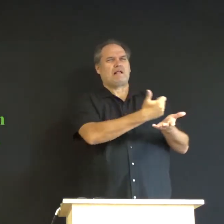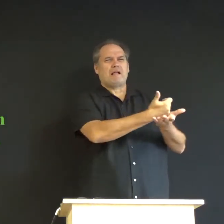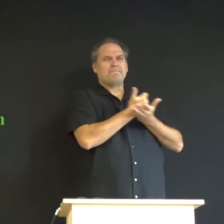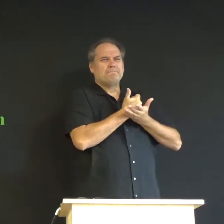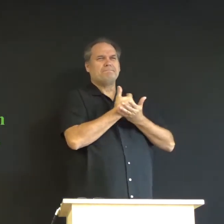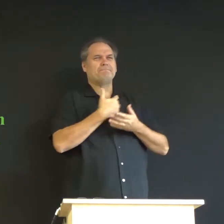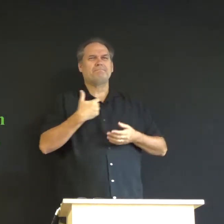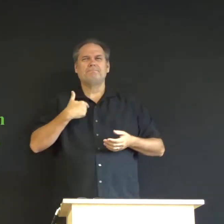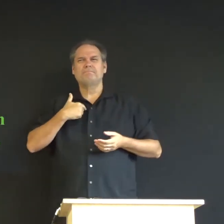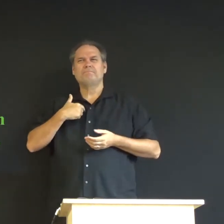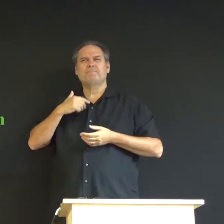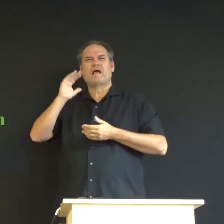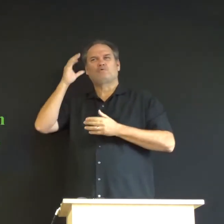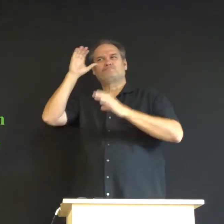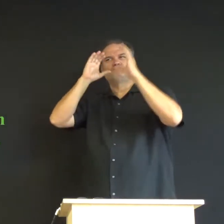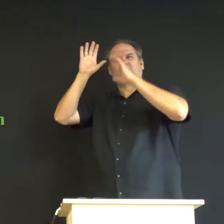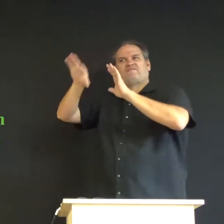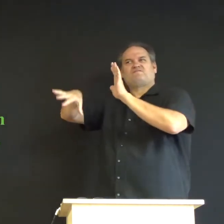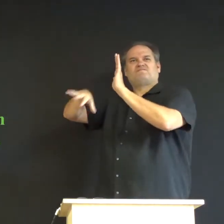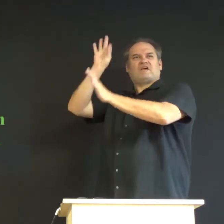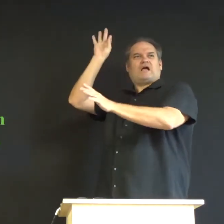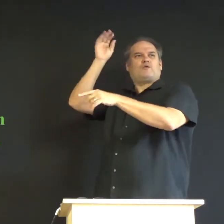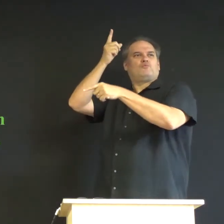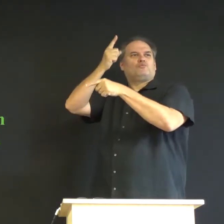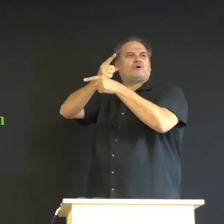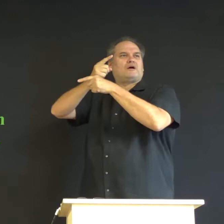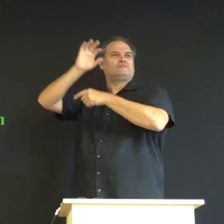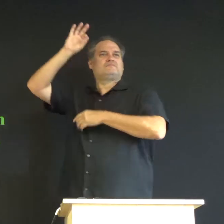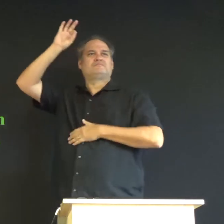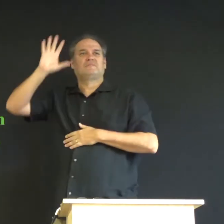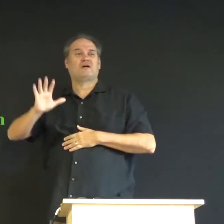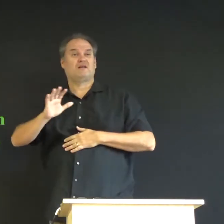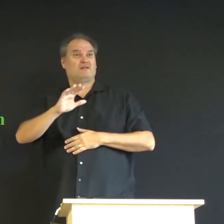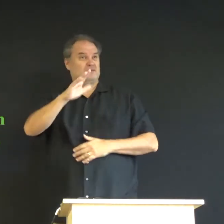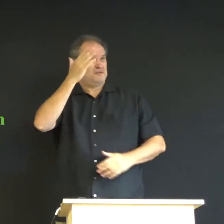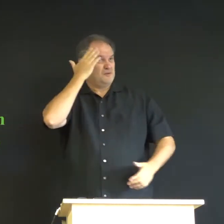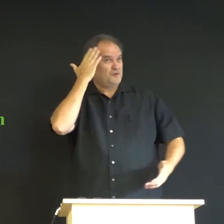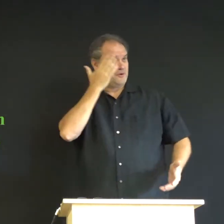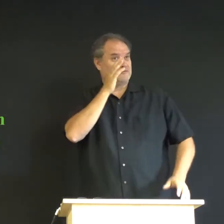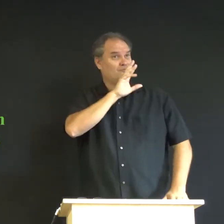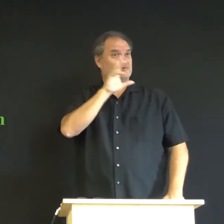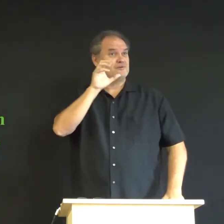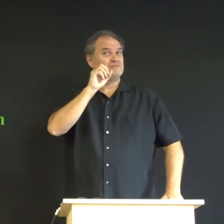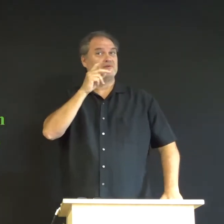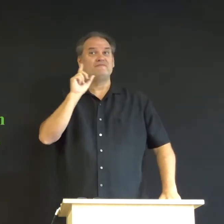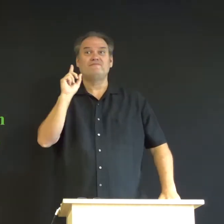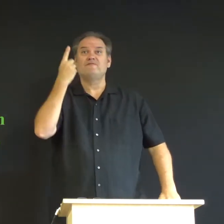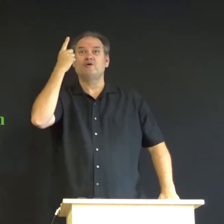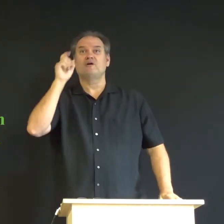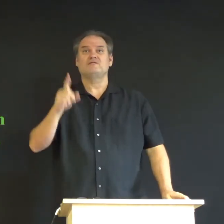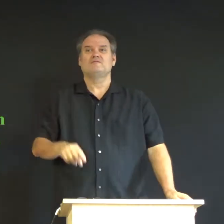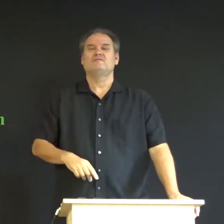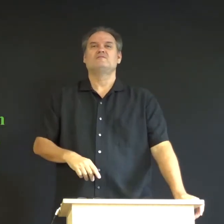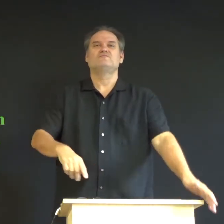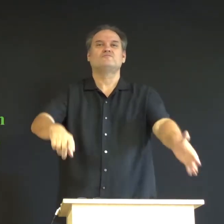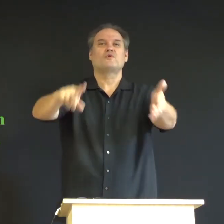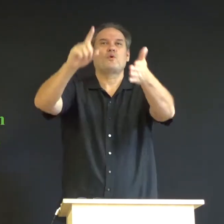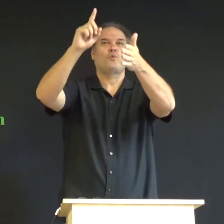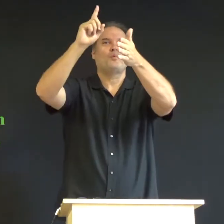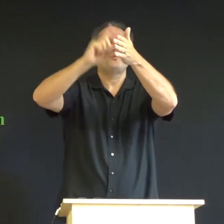As R.C. Pearl, please help us. We're looking for a pastor, and we're trying to find a pastor for the church. Well, first